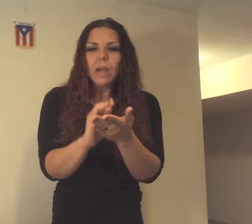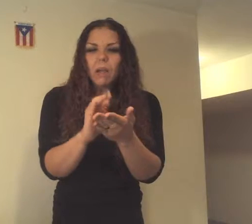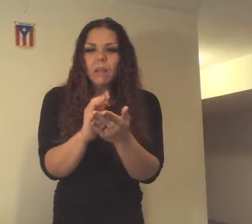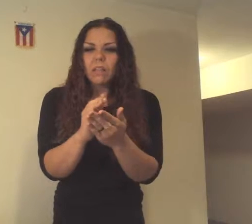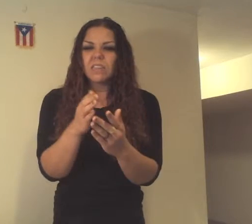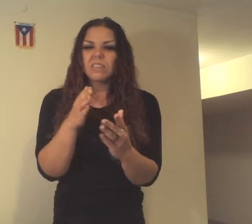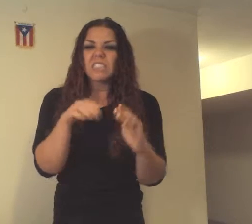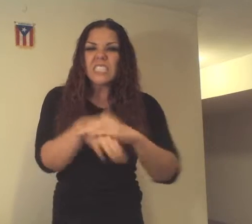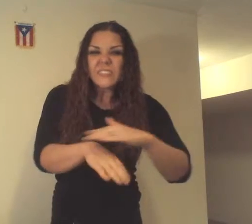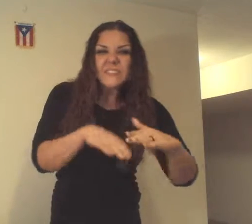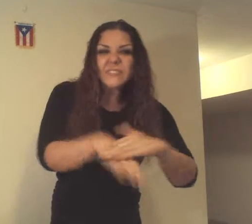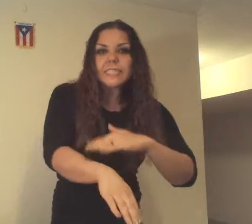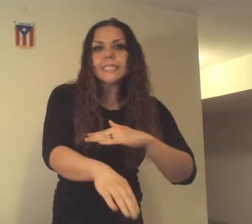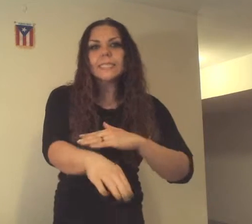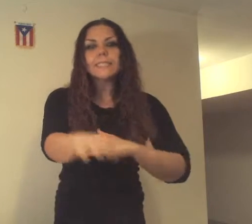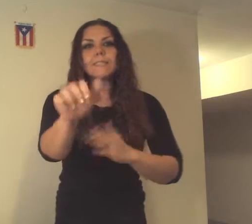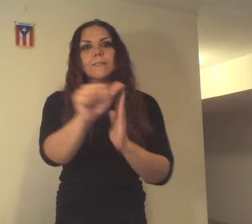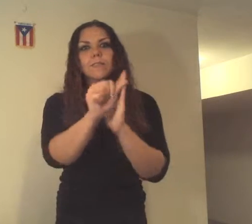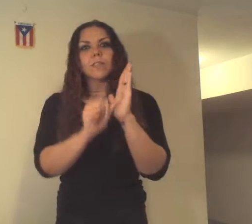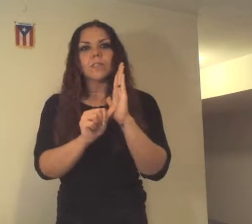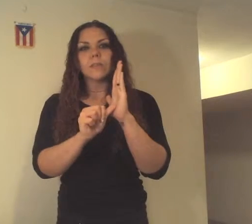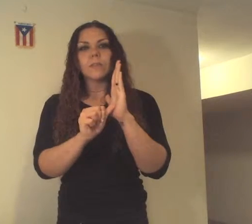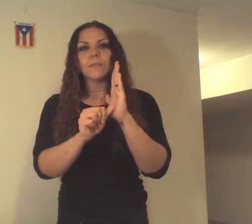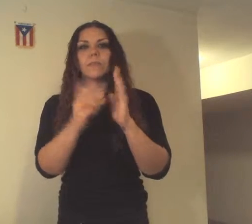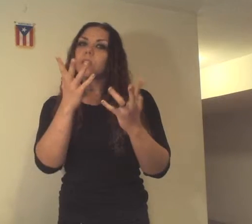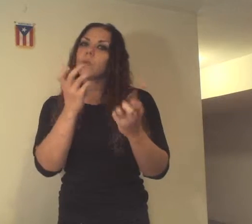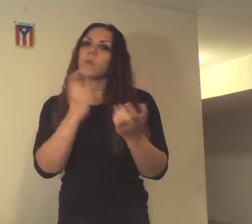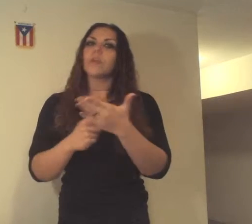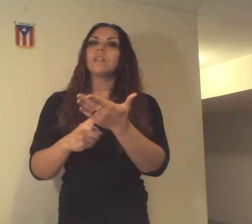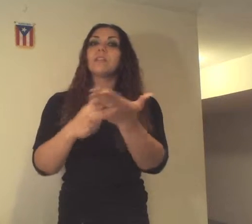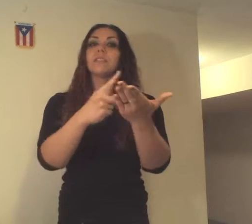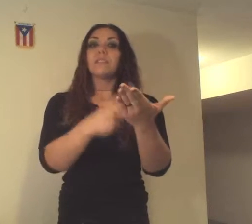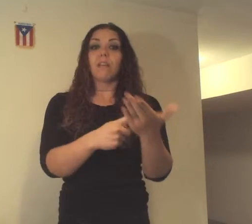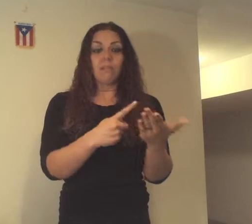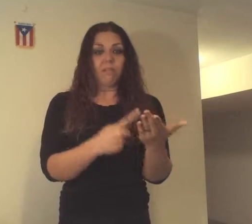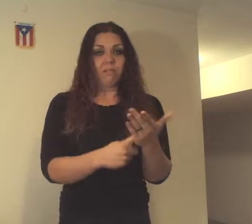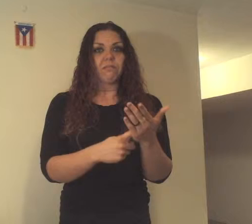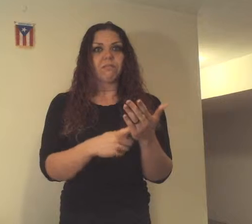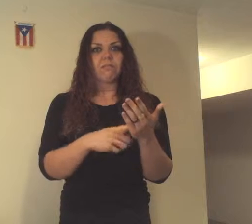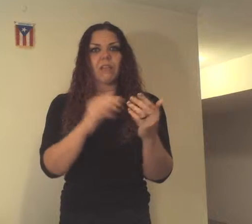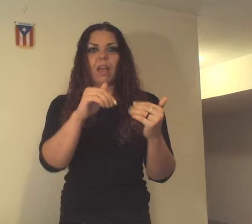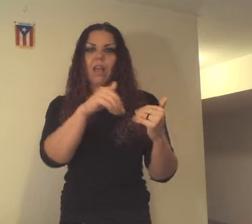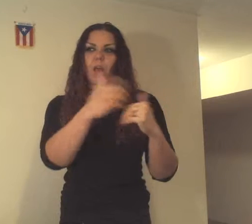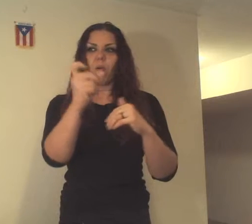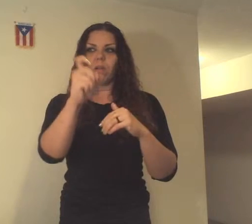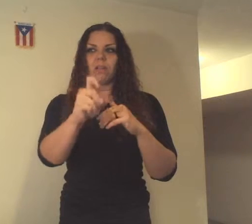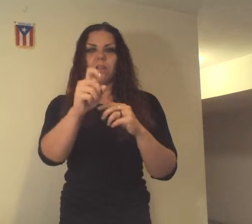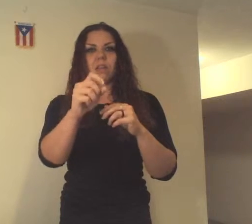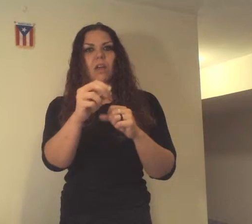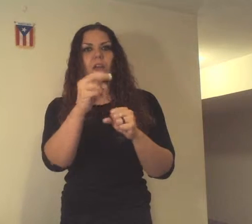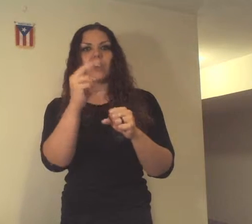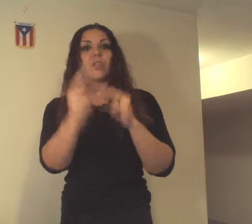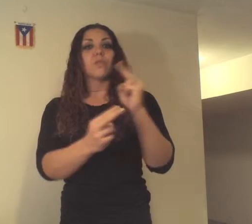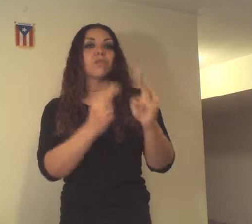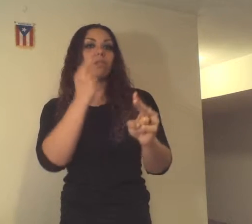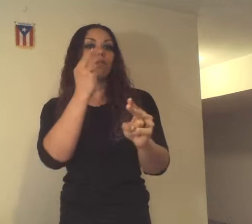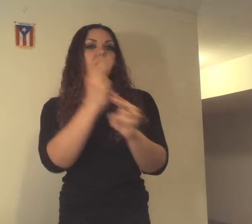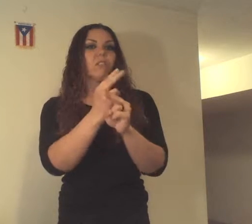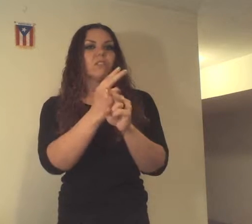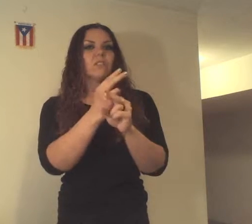this type of surgery led us on a search for a better universal translator. Now, this type of surgery is hard, and